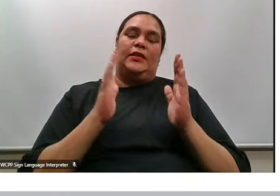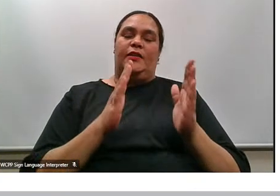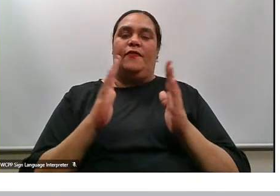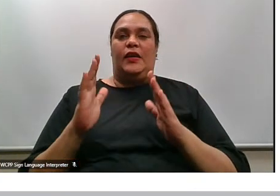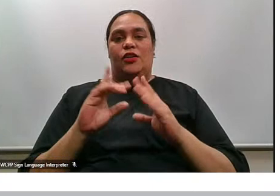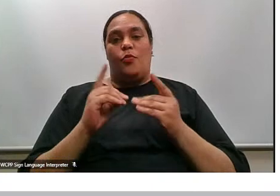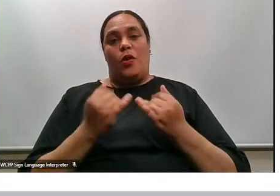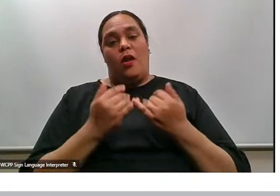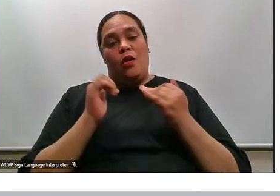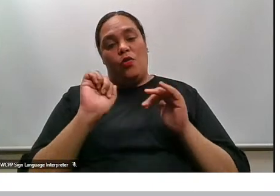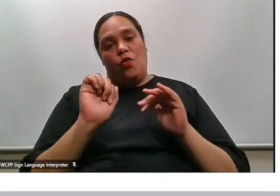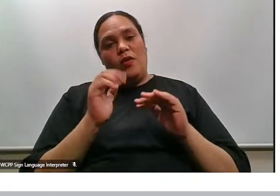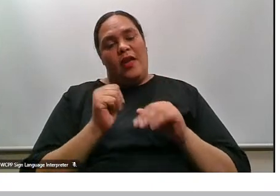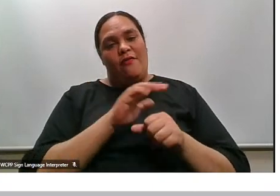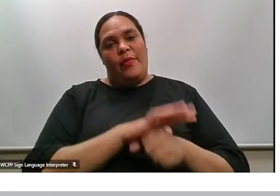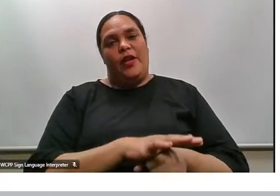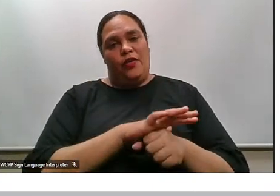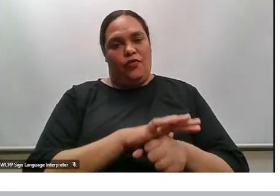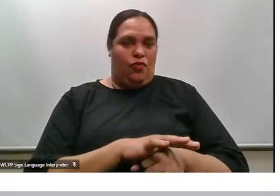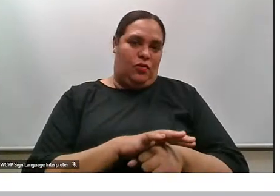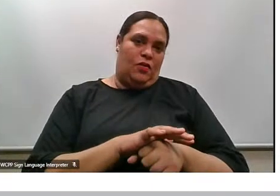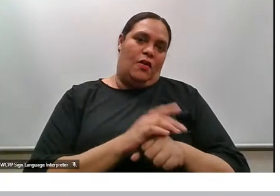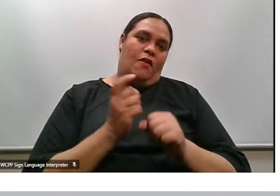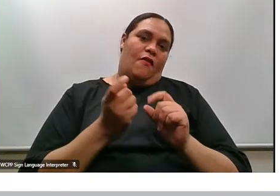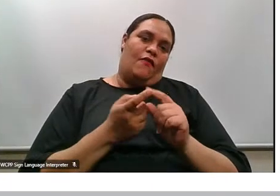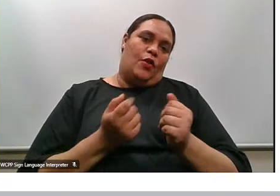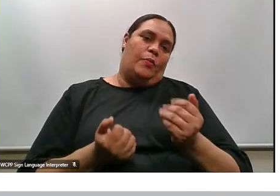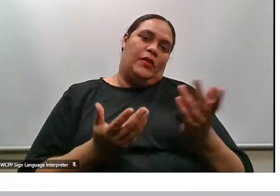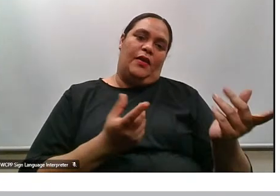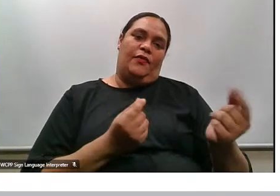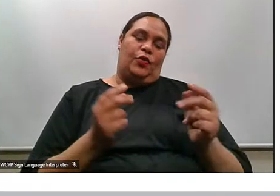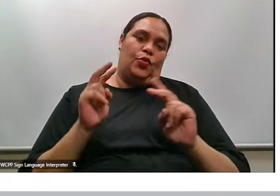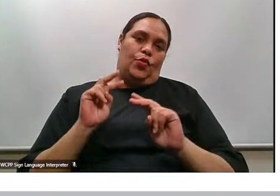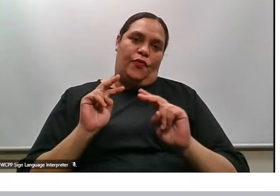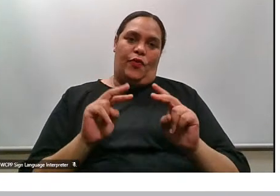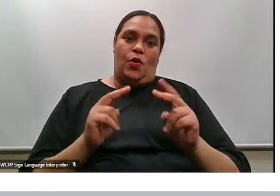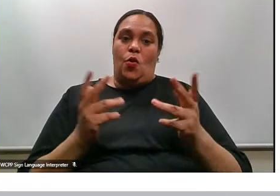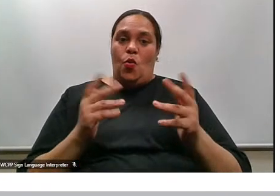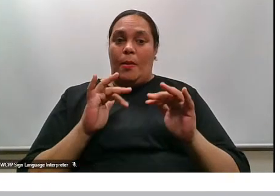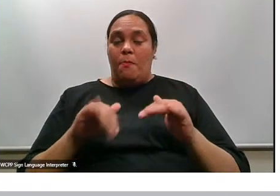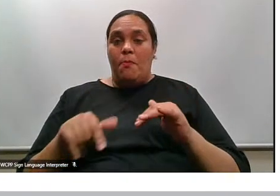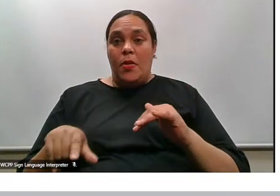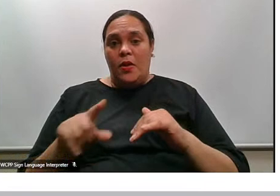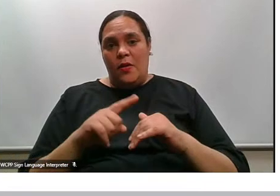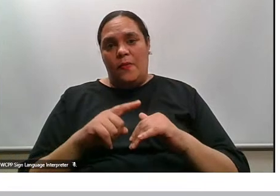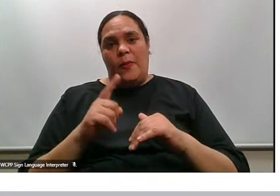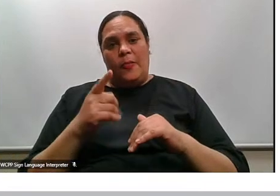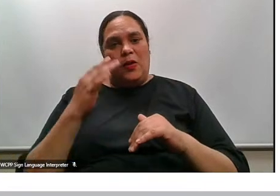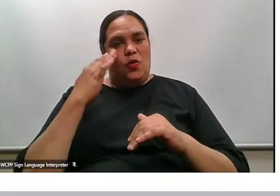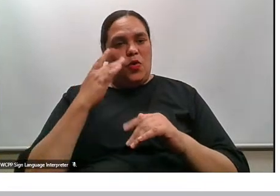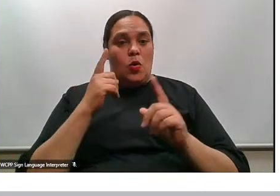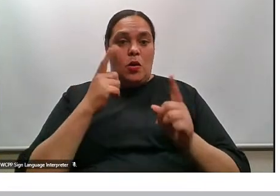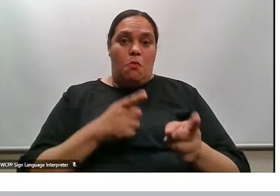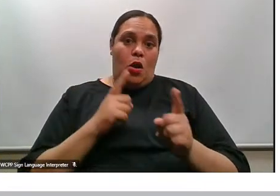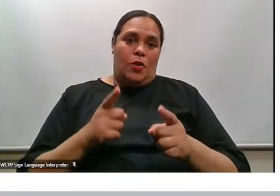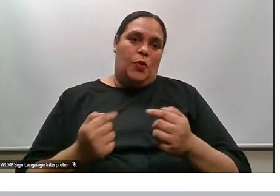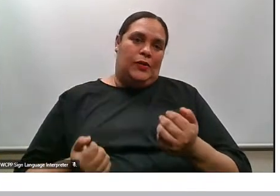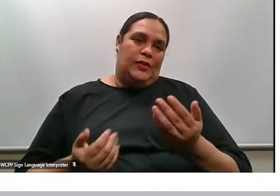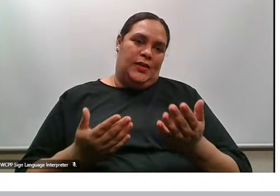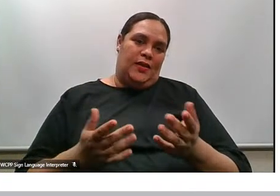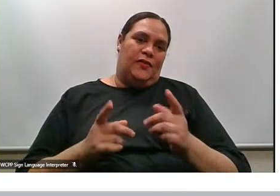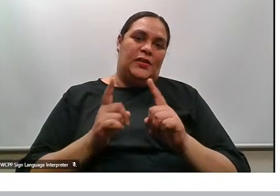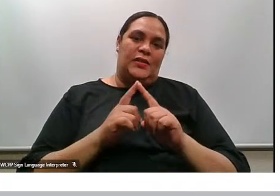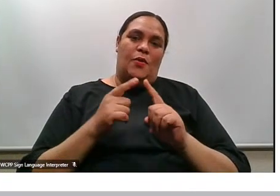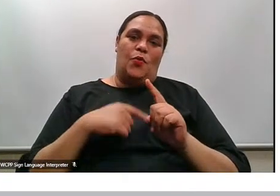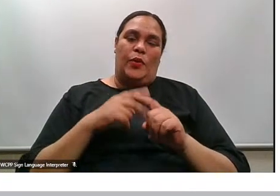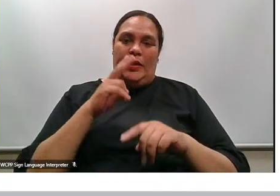have got a pressure from a service delivery point of view, where people, you know, are demanding services and you actually